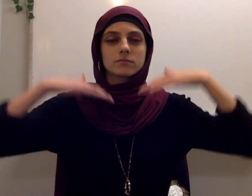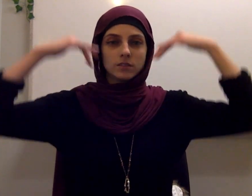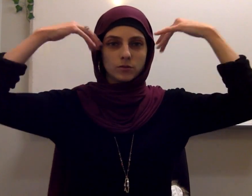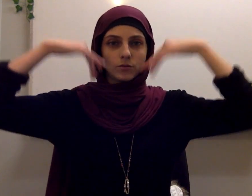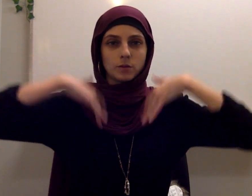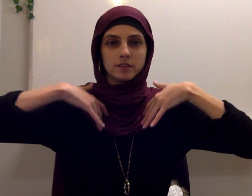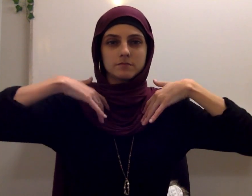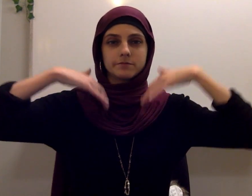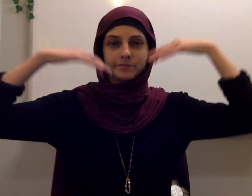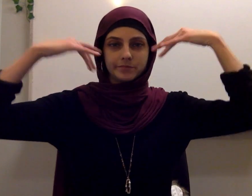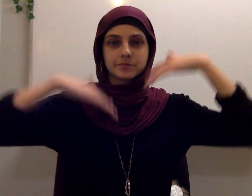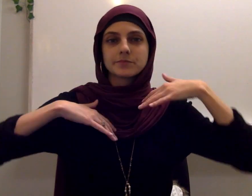Sweat.